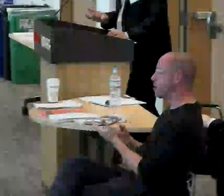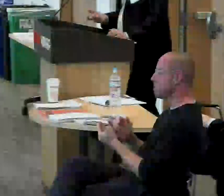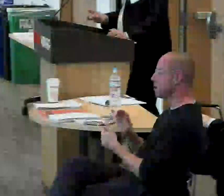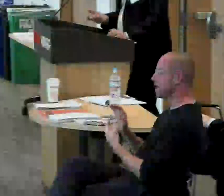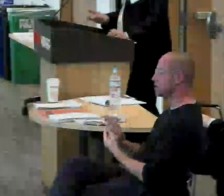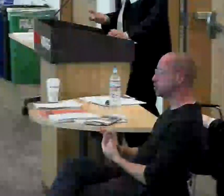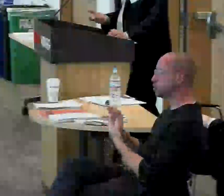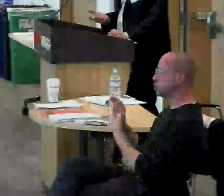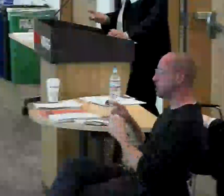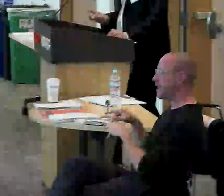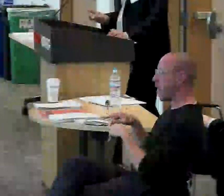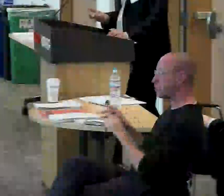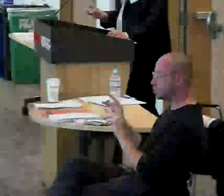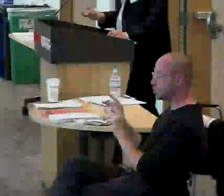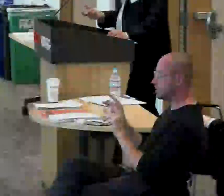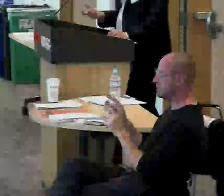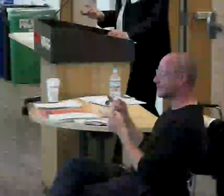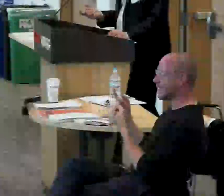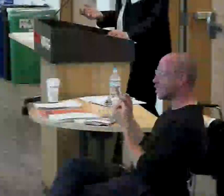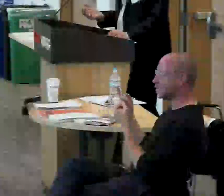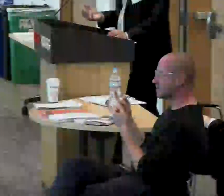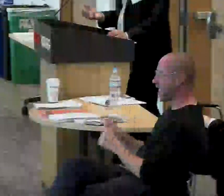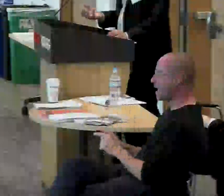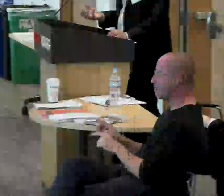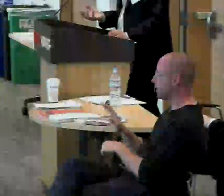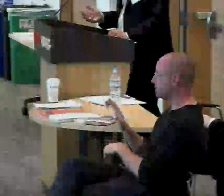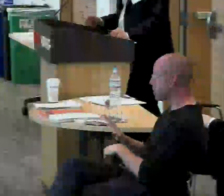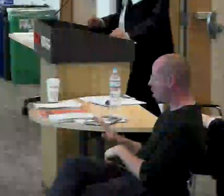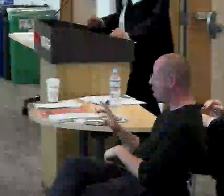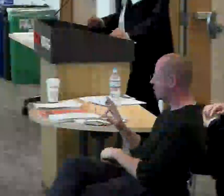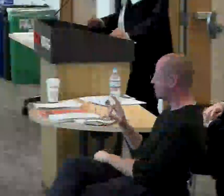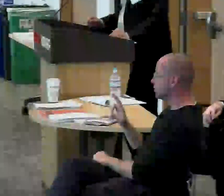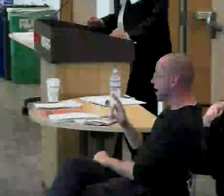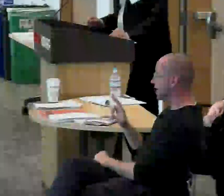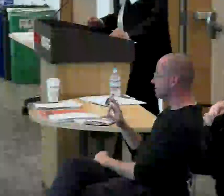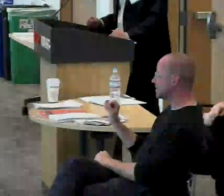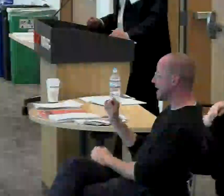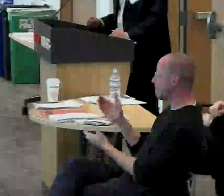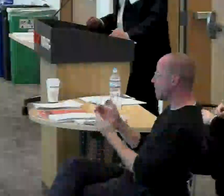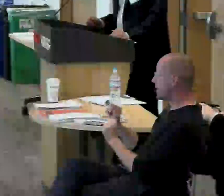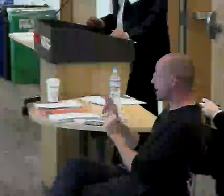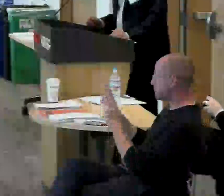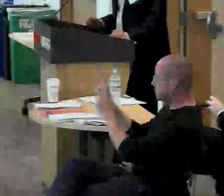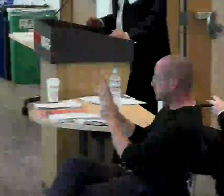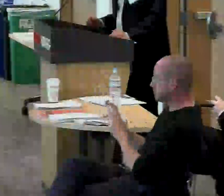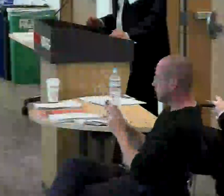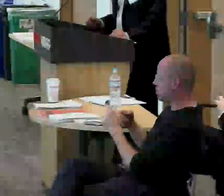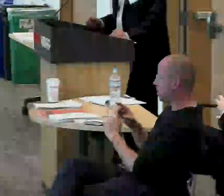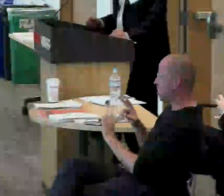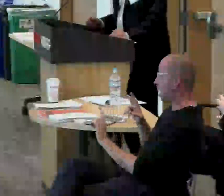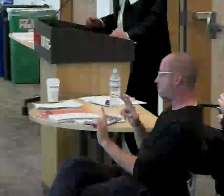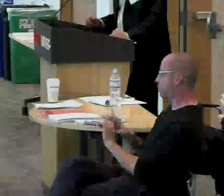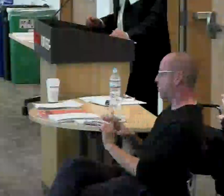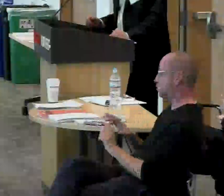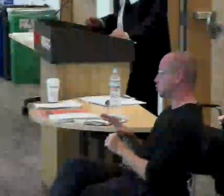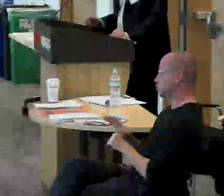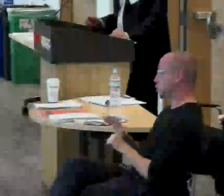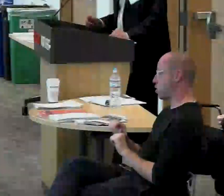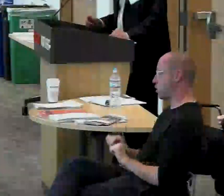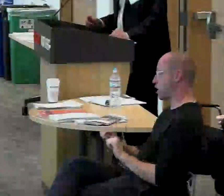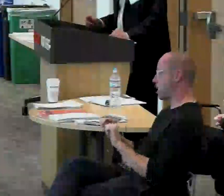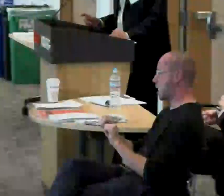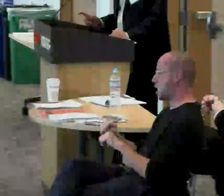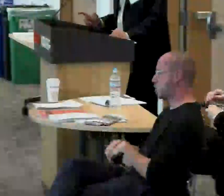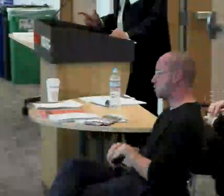and opportunities that are taking place nationwide that may be able to be scalable in local areas. We're also working with,